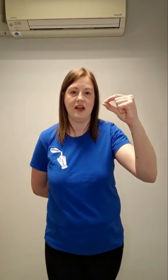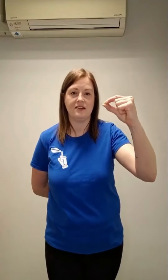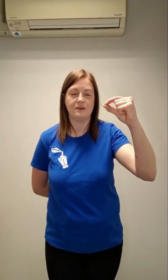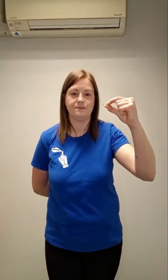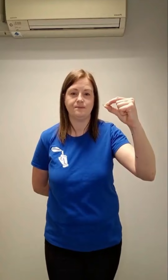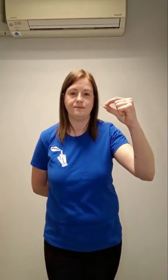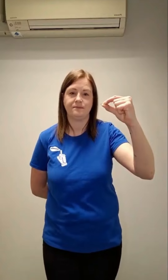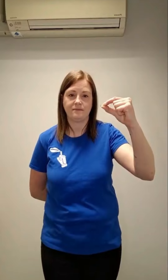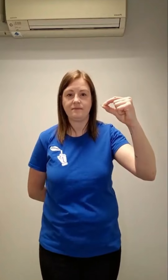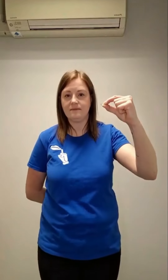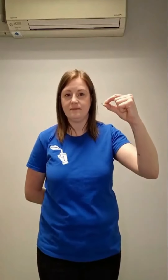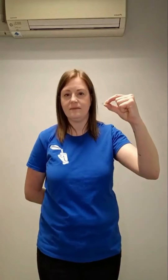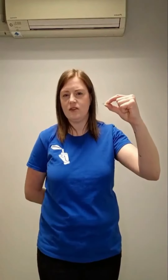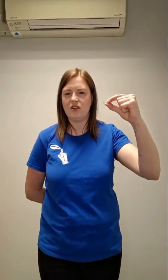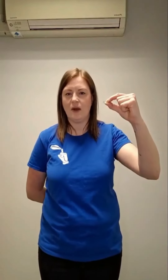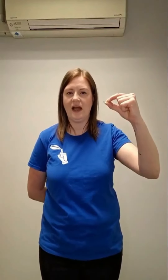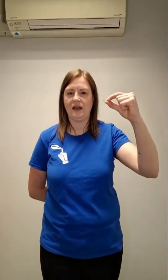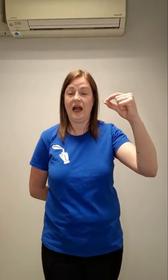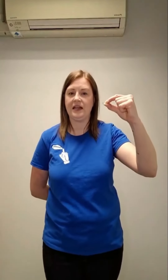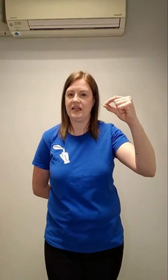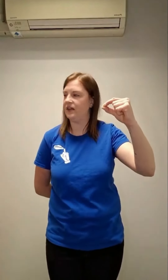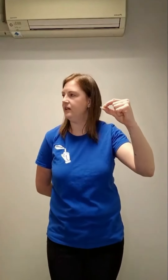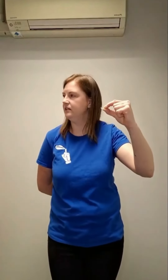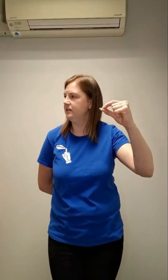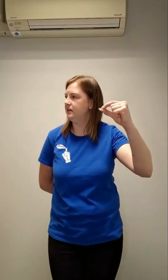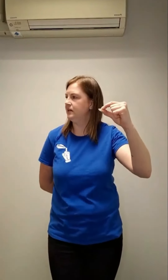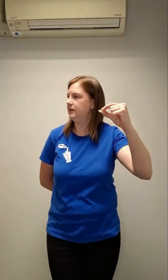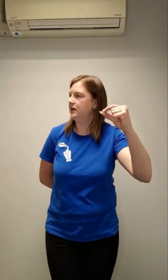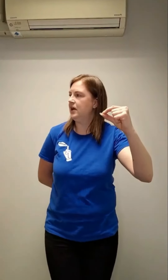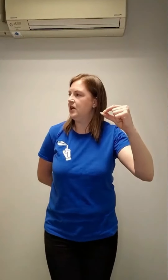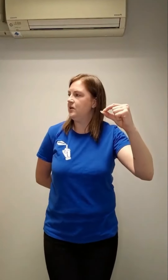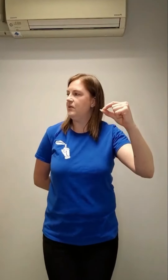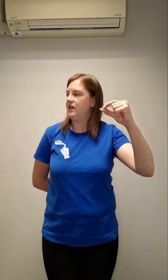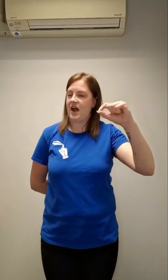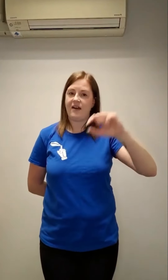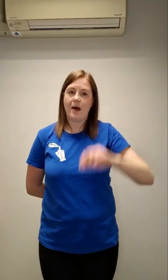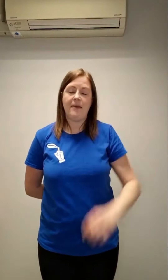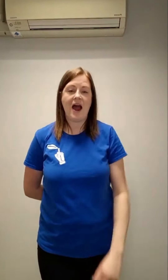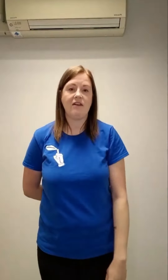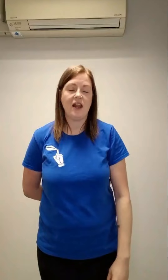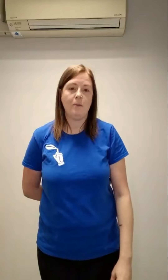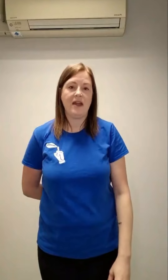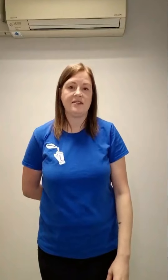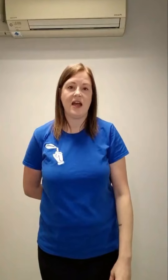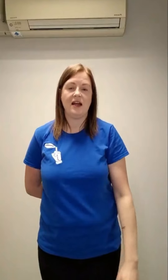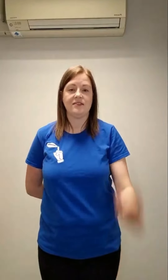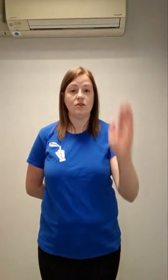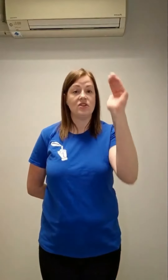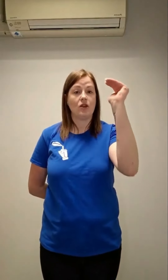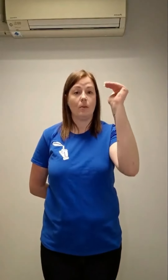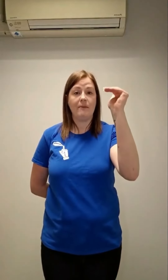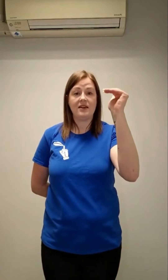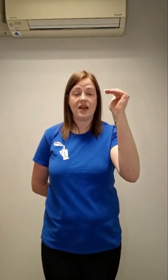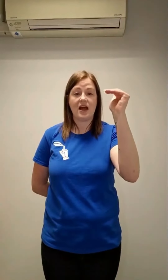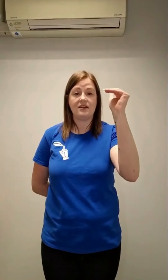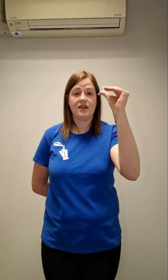hand. They usually go hand in hand together. We then have our parallel bent hand. So you take your bent hand